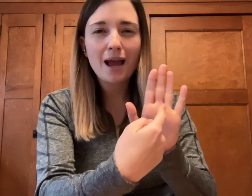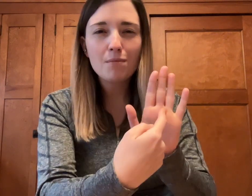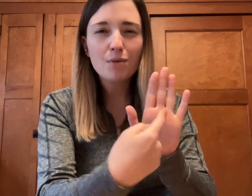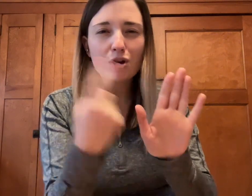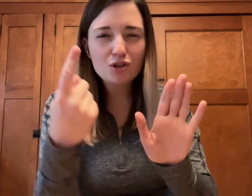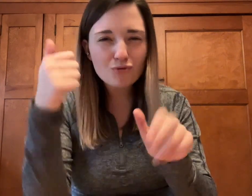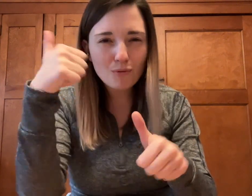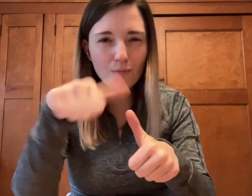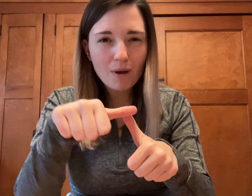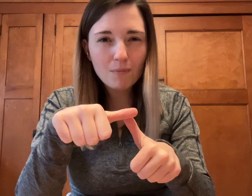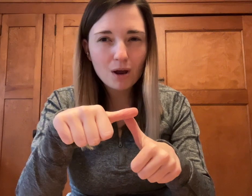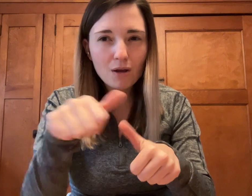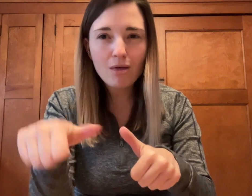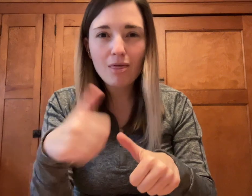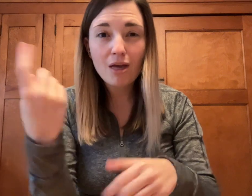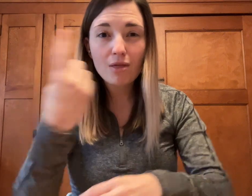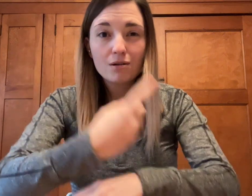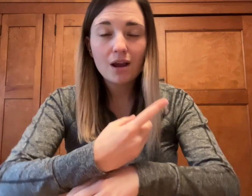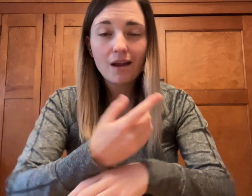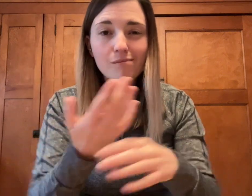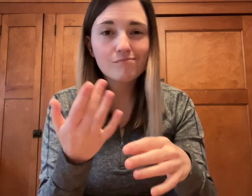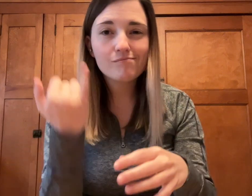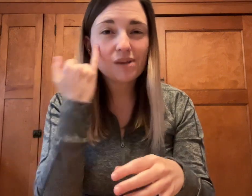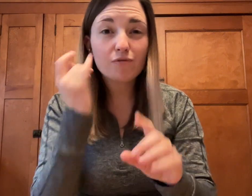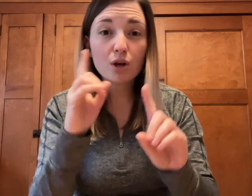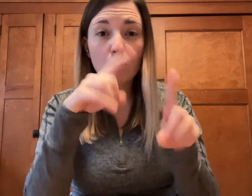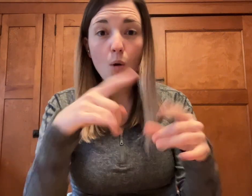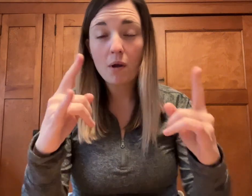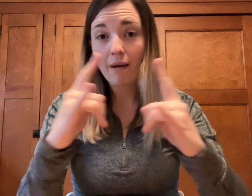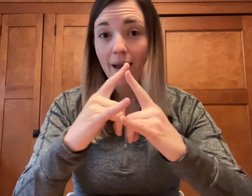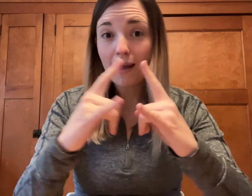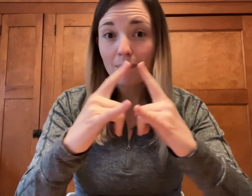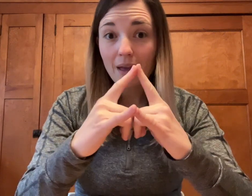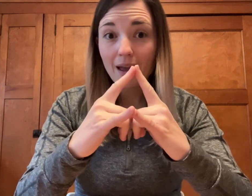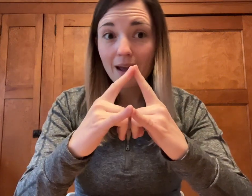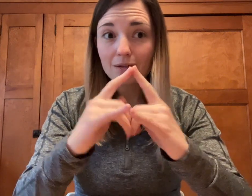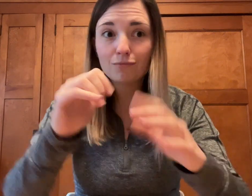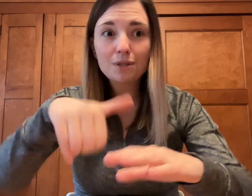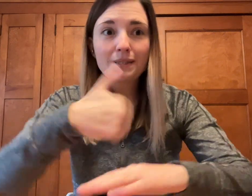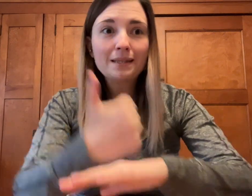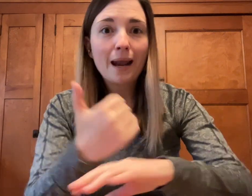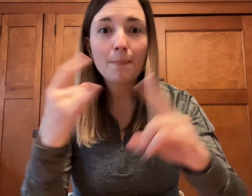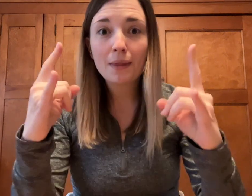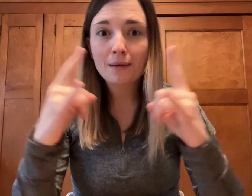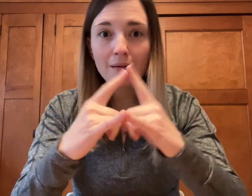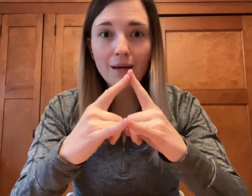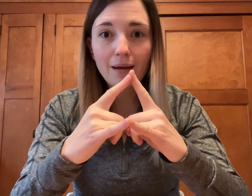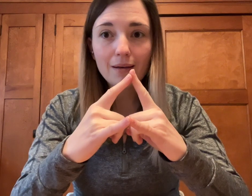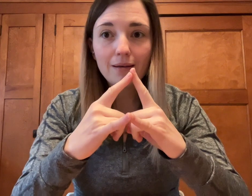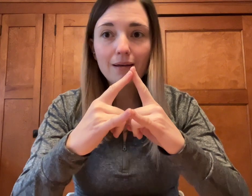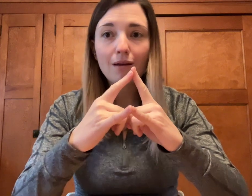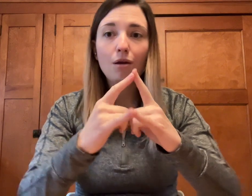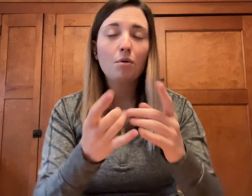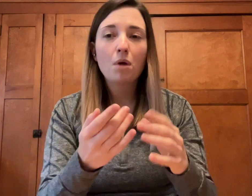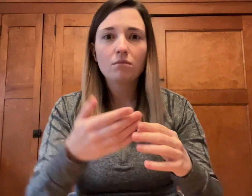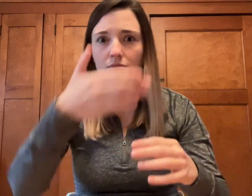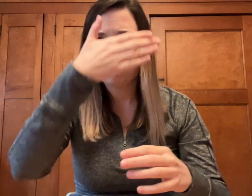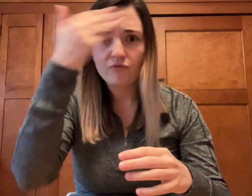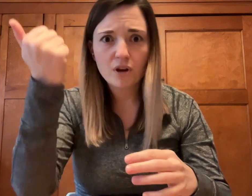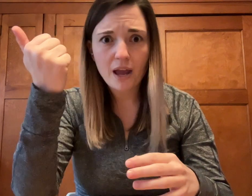tent laying out, and it's all ready to go, and we're gone camping, but we forgot the supports. We forgot the little fiberglass or the aluminum poles that hold it up. How successful are we going to be in